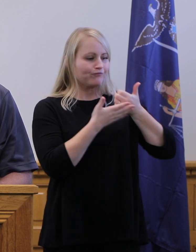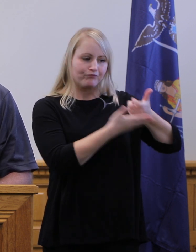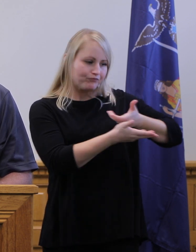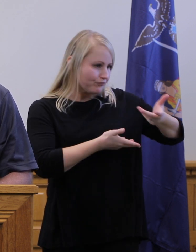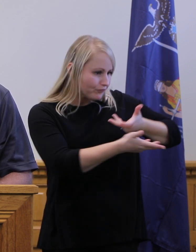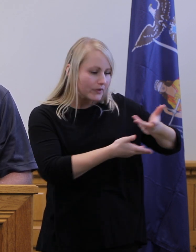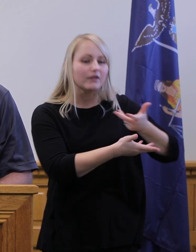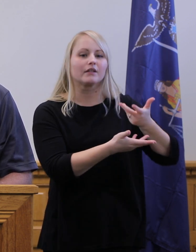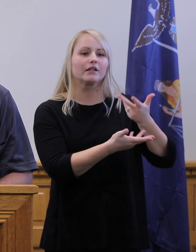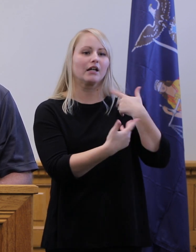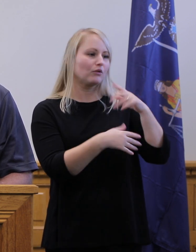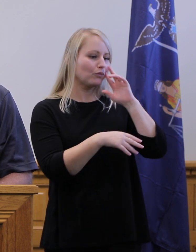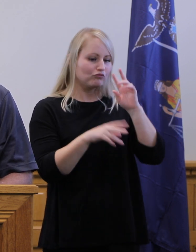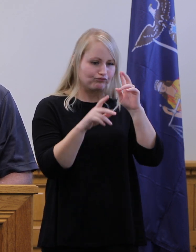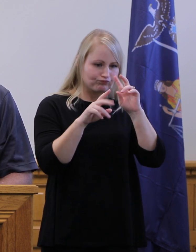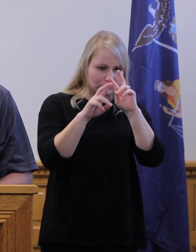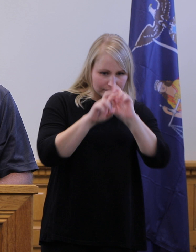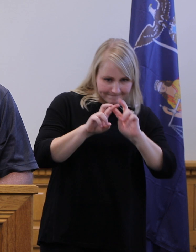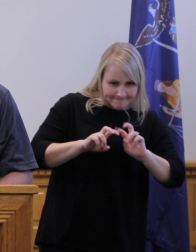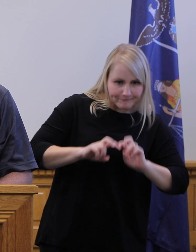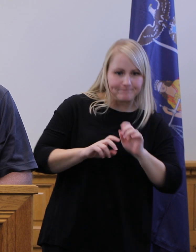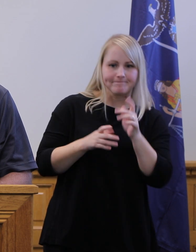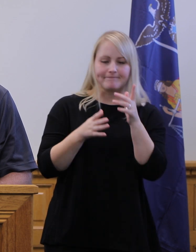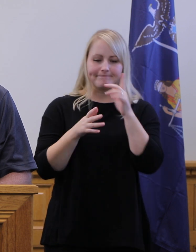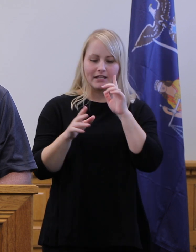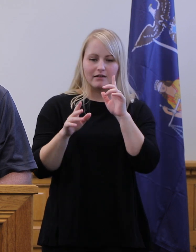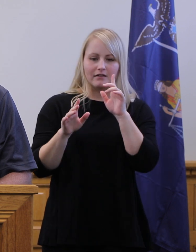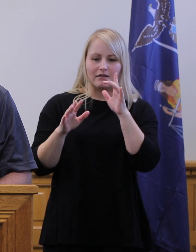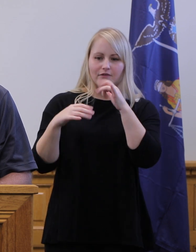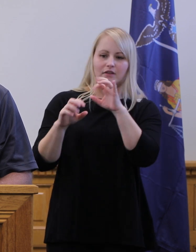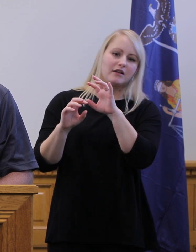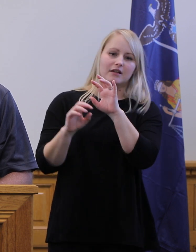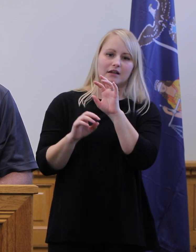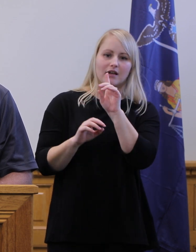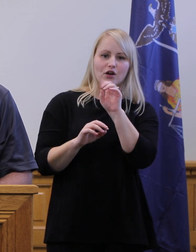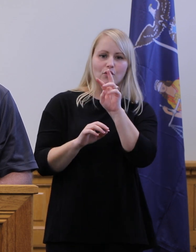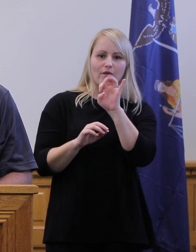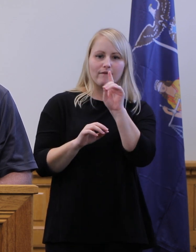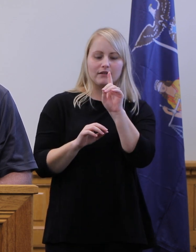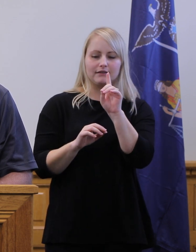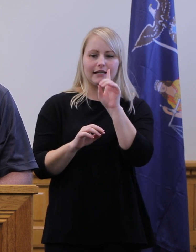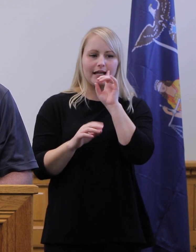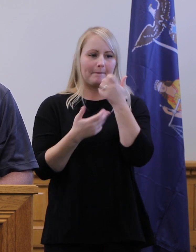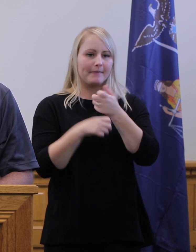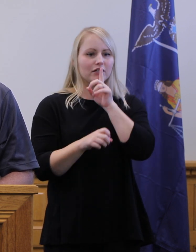together to track the virus and make sure that students are complying with isolation and quarantine orders and that their needs are being